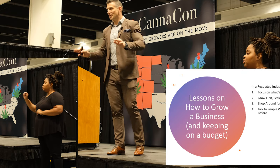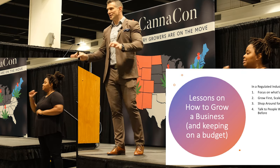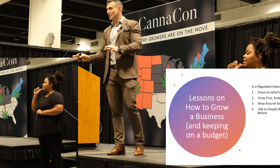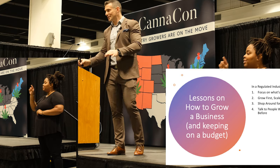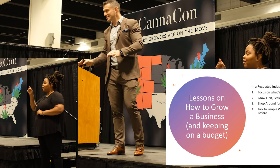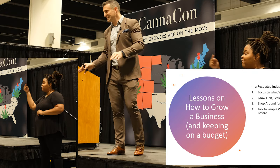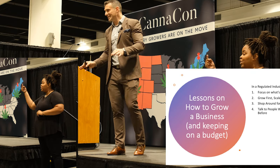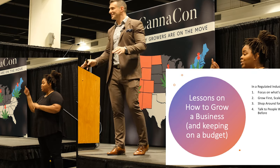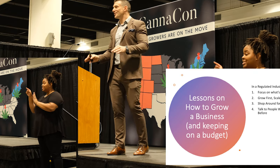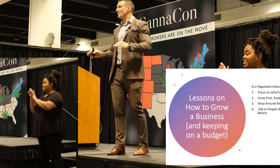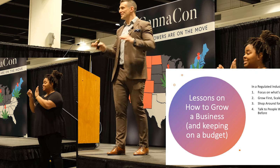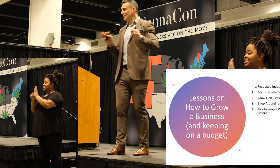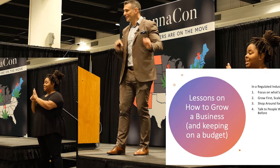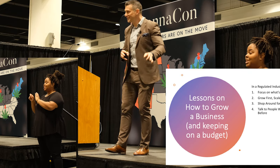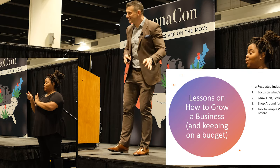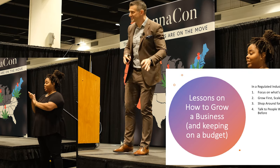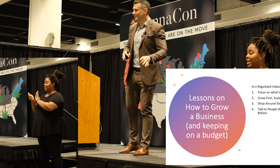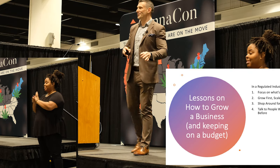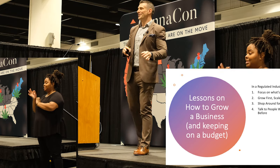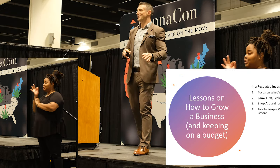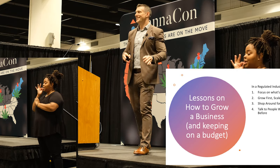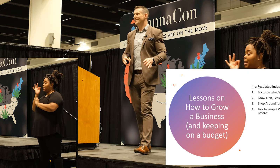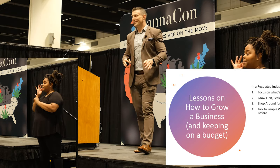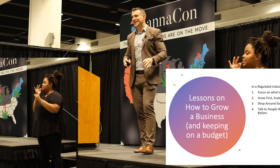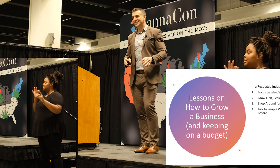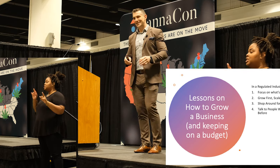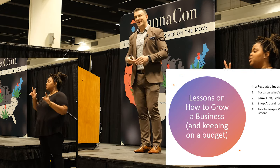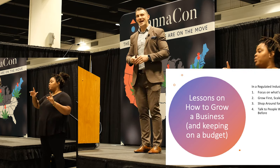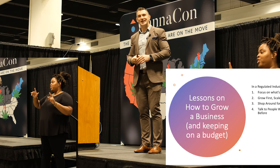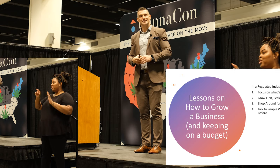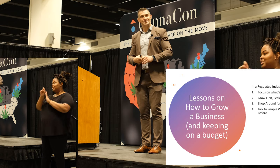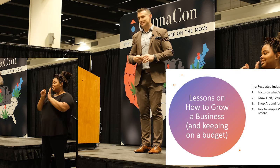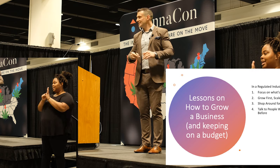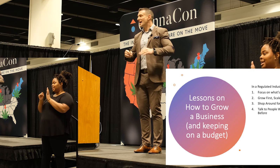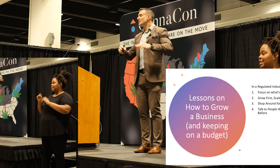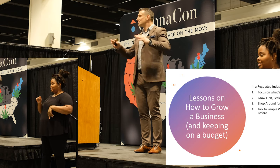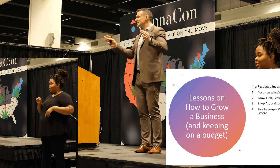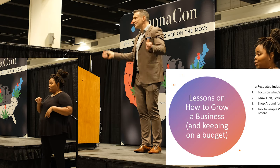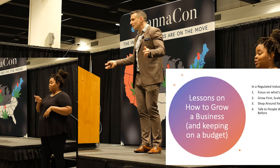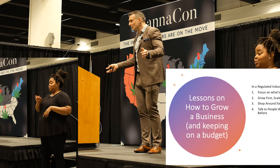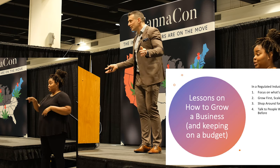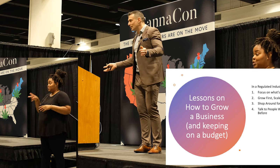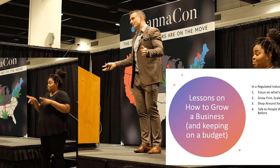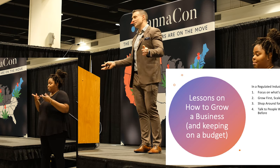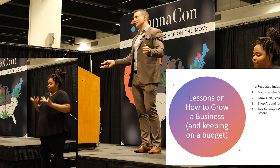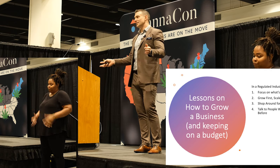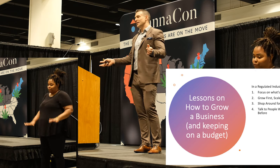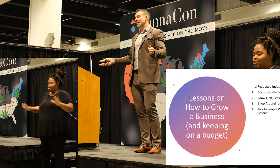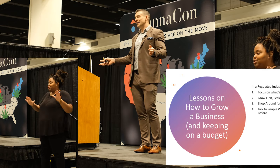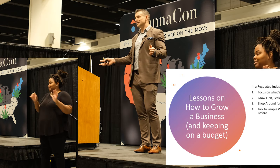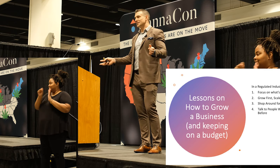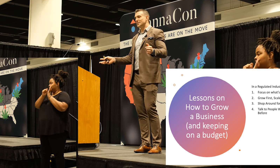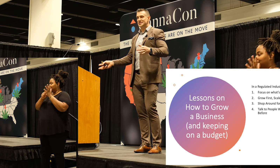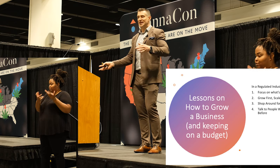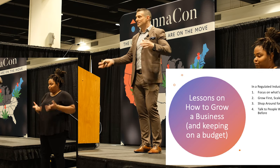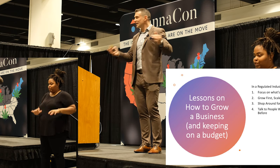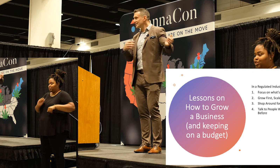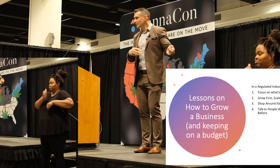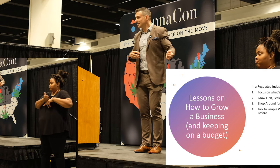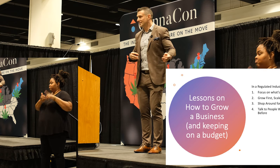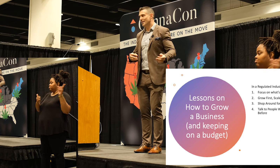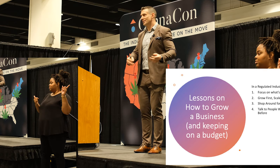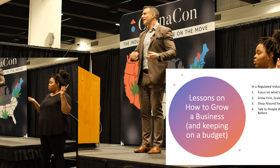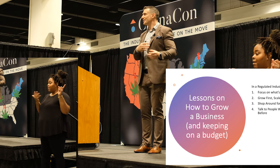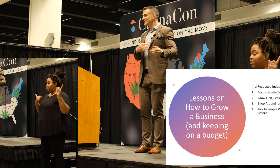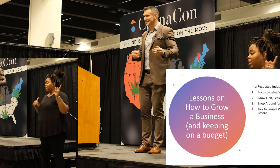It's the 23rd state. There are people who have done this before, right? And 90% of what we're going through is going to be the same thing